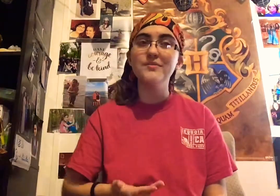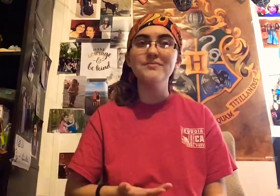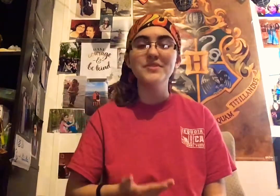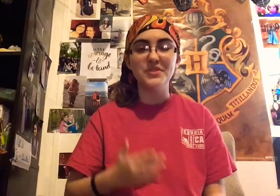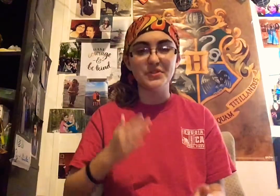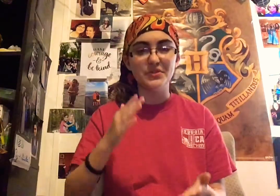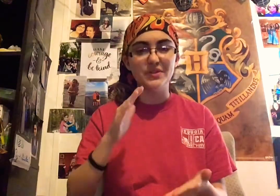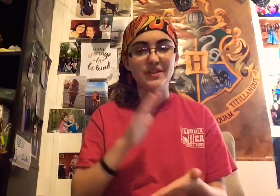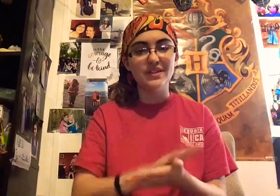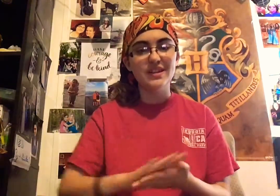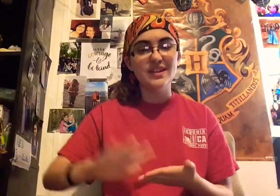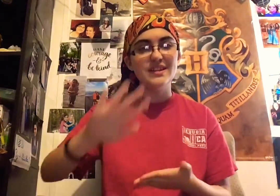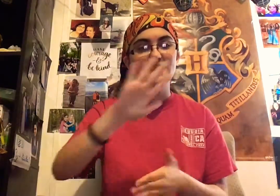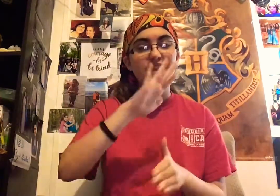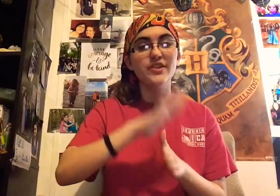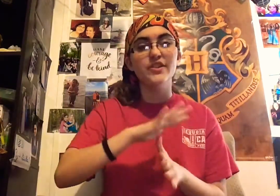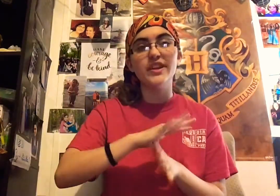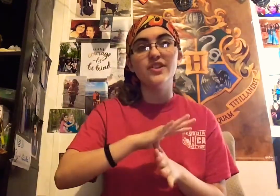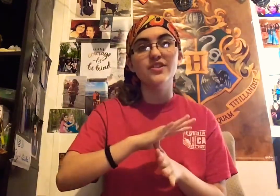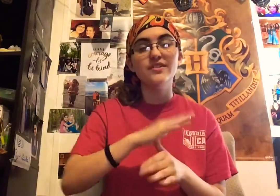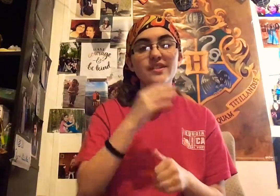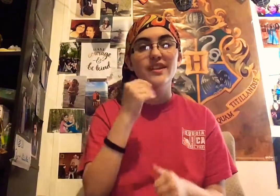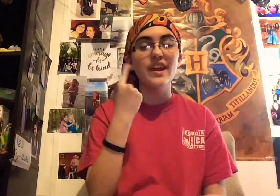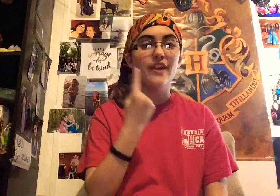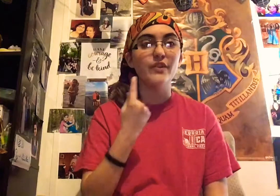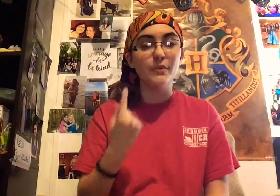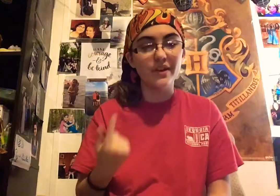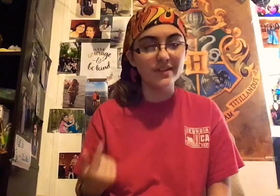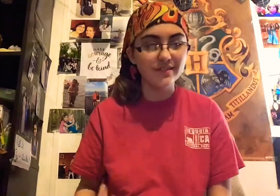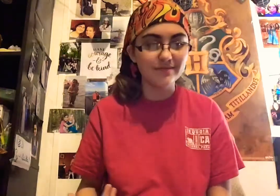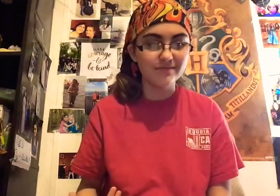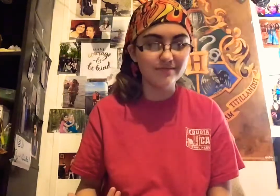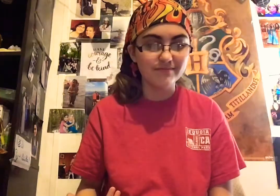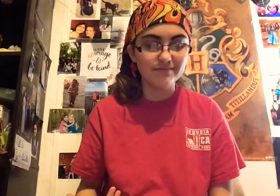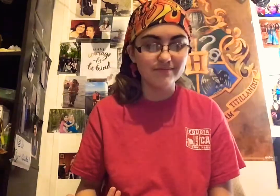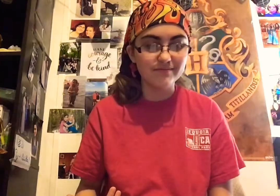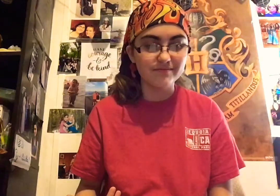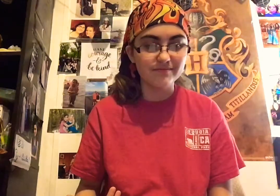Welcome to senior year, everyone.